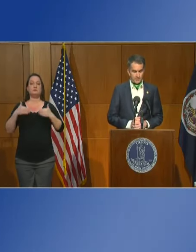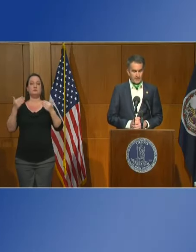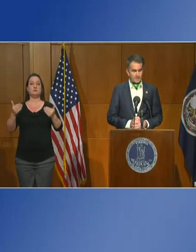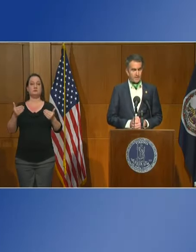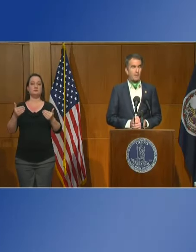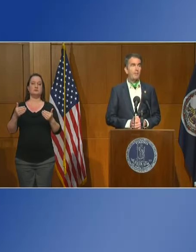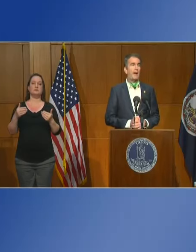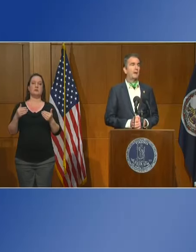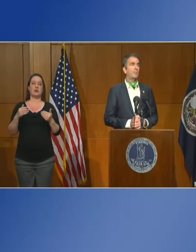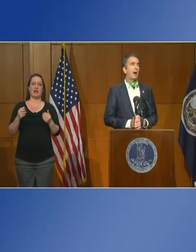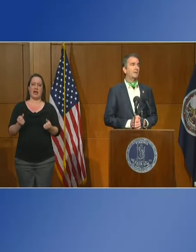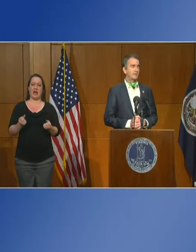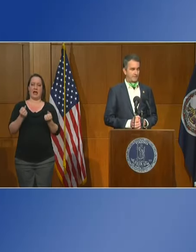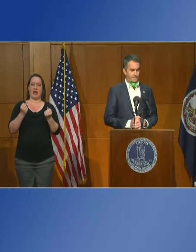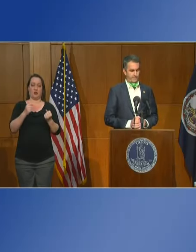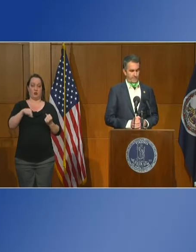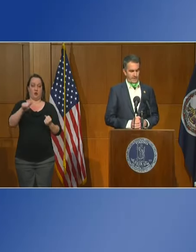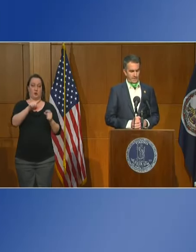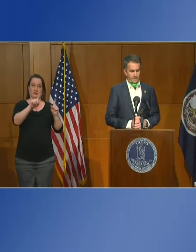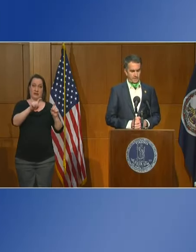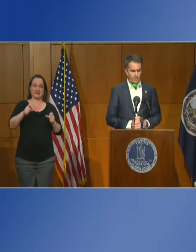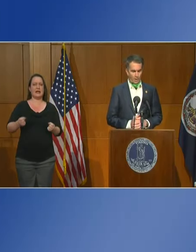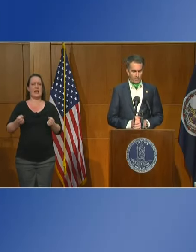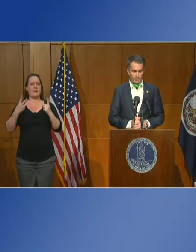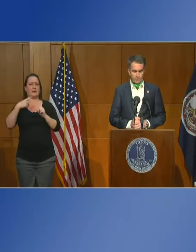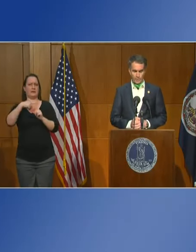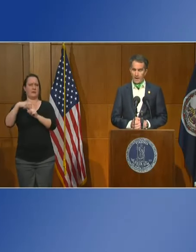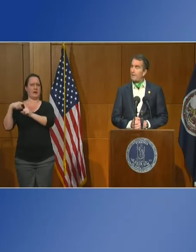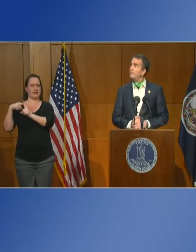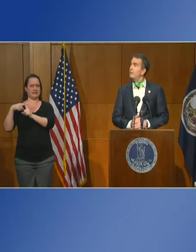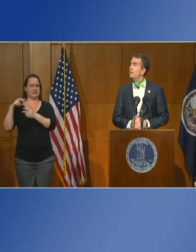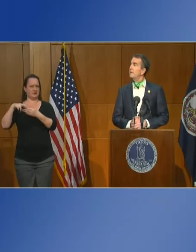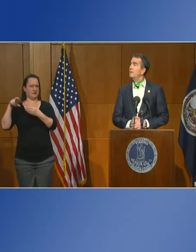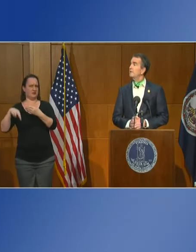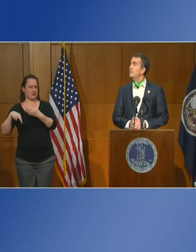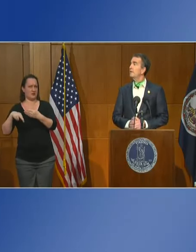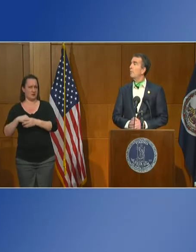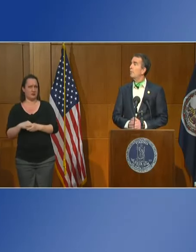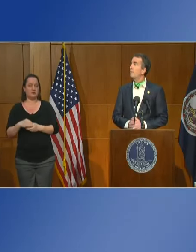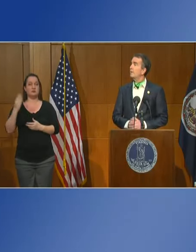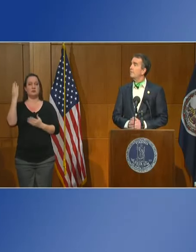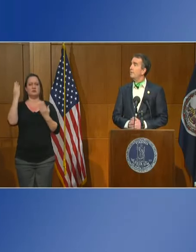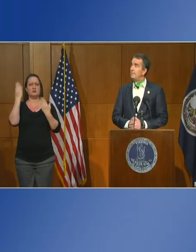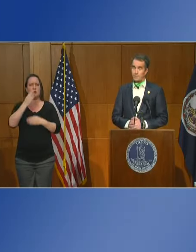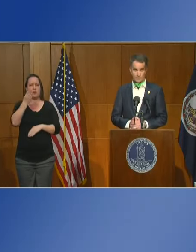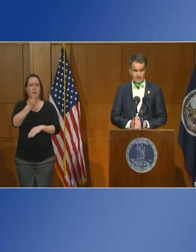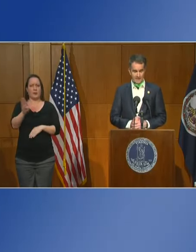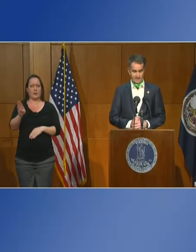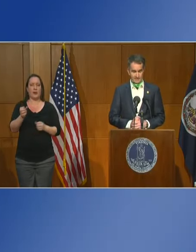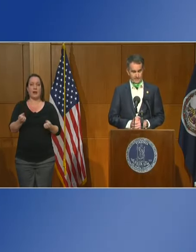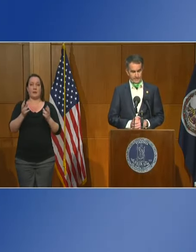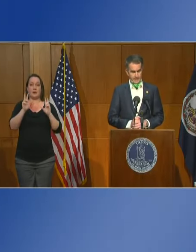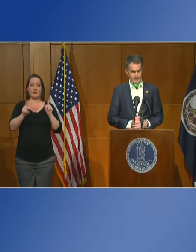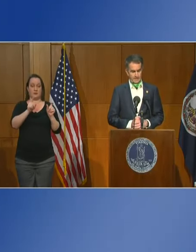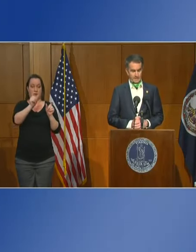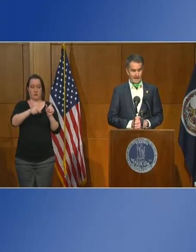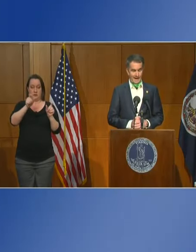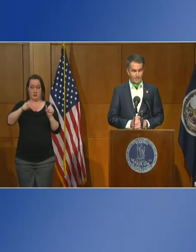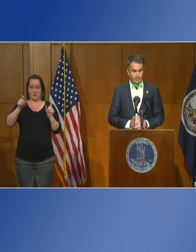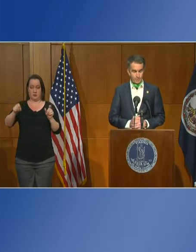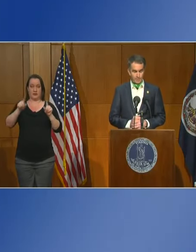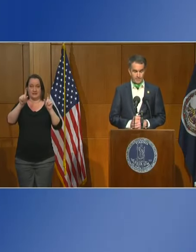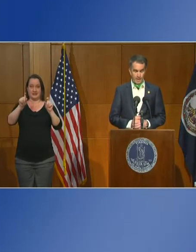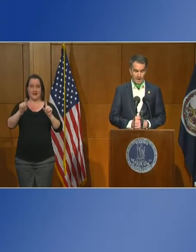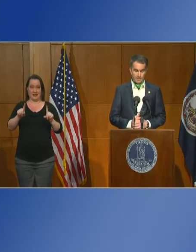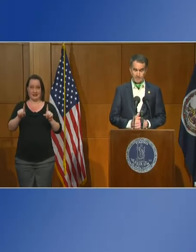of those tests come back positive. The dark blue graph is the number of people tested. The